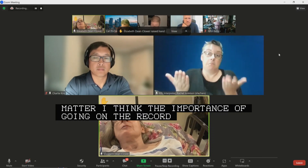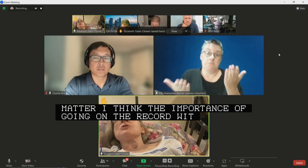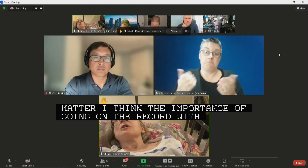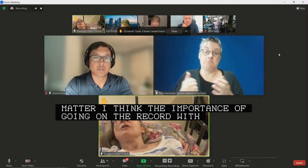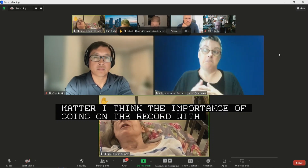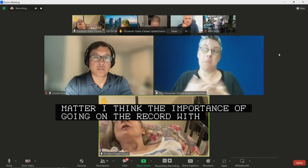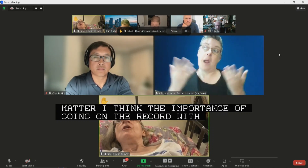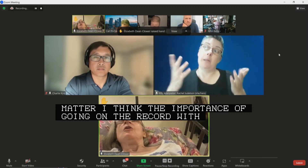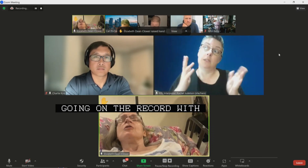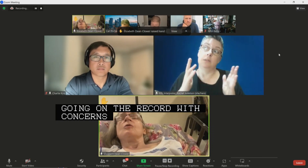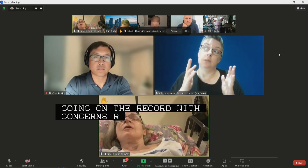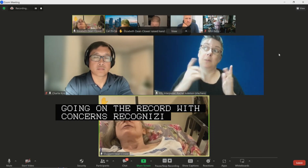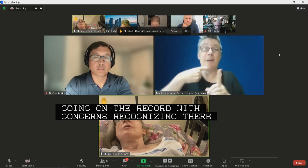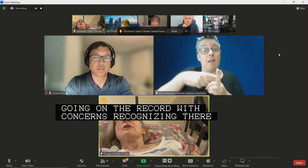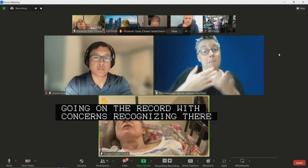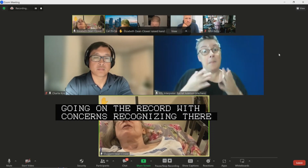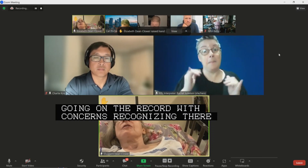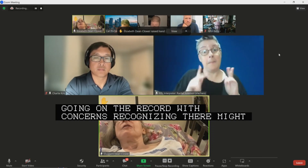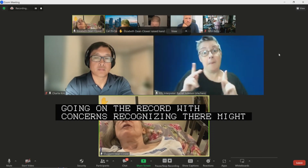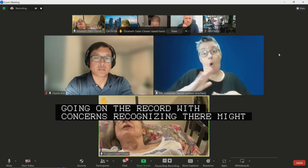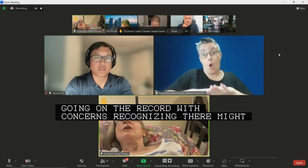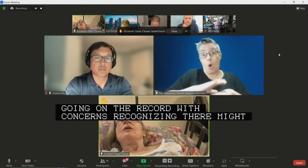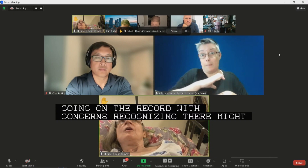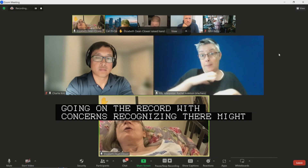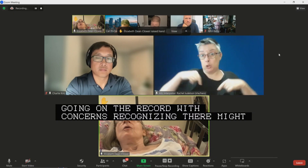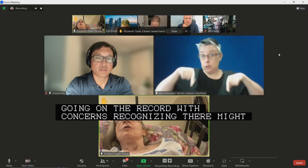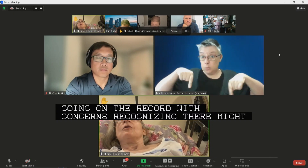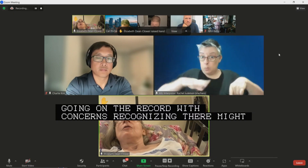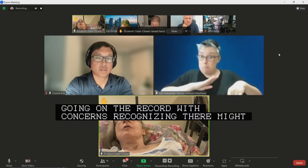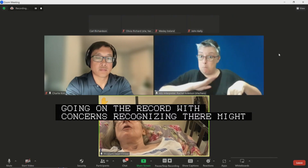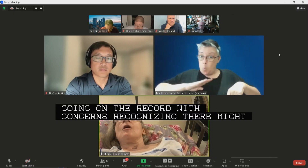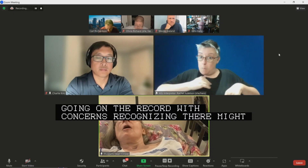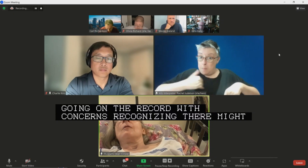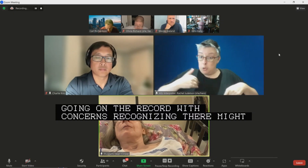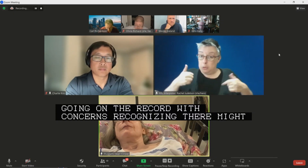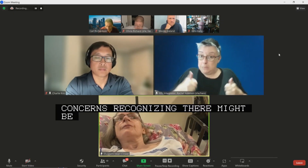own commission who also either